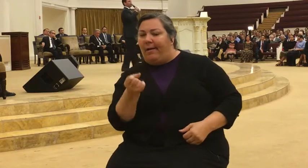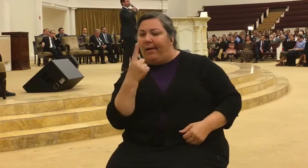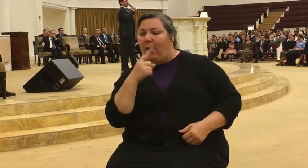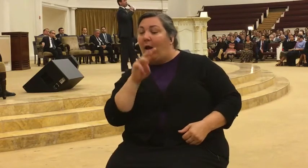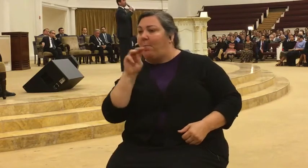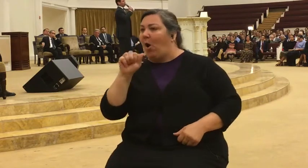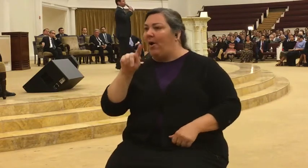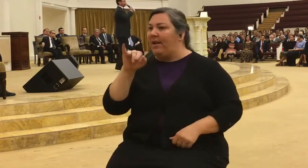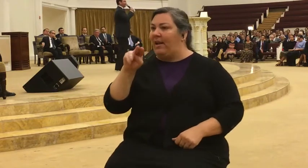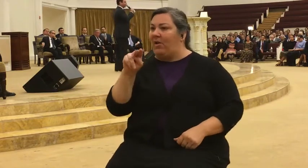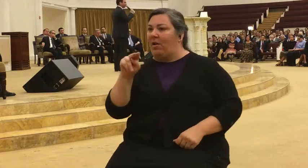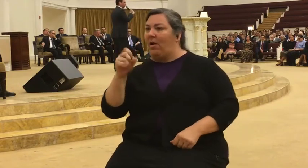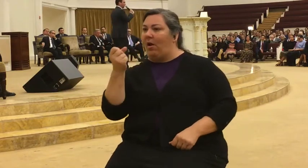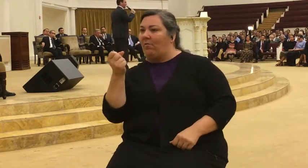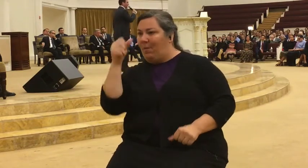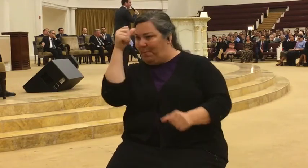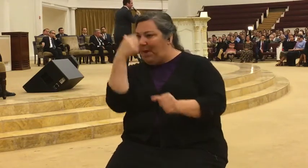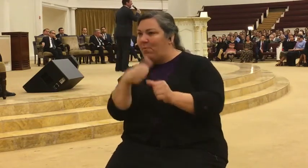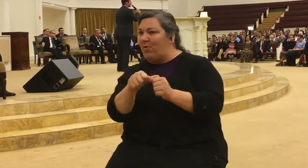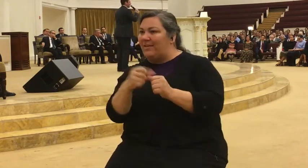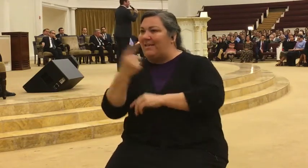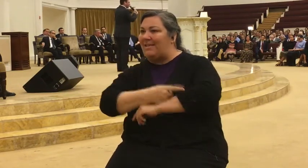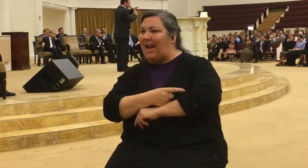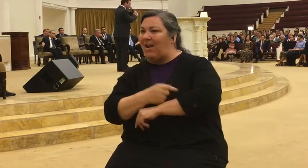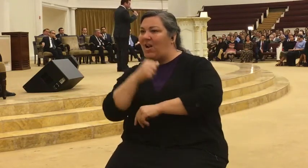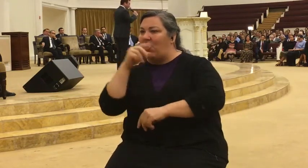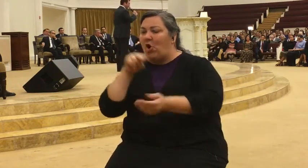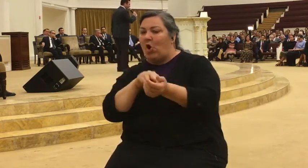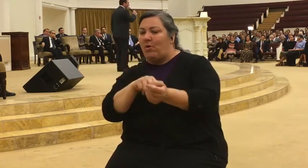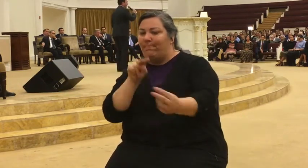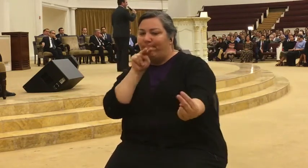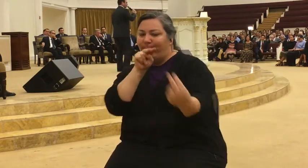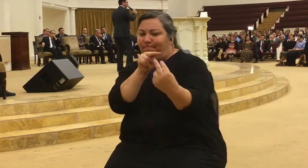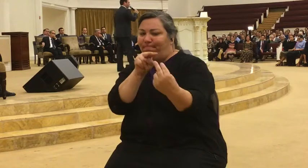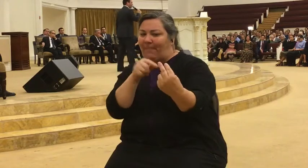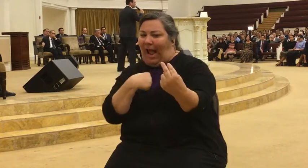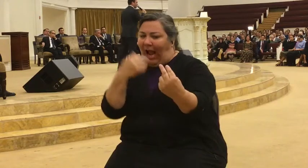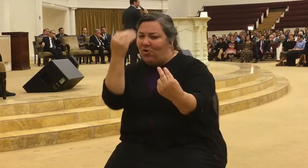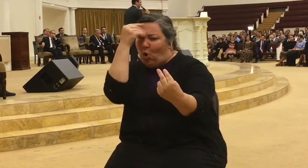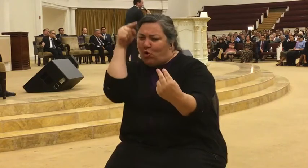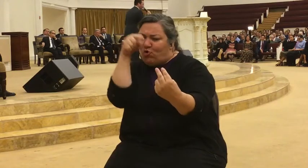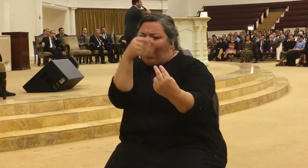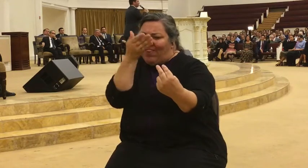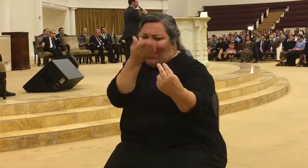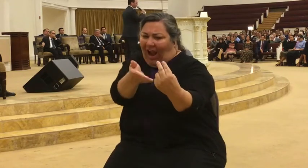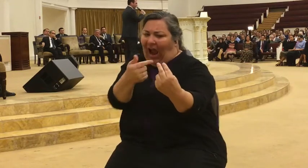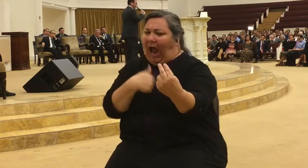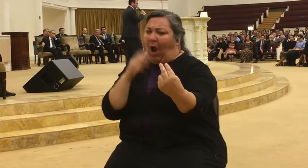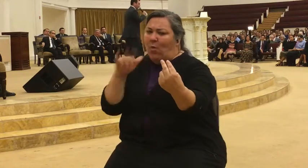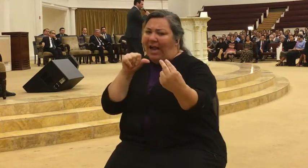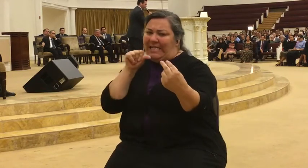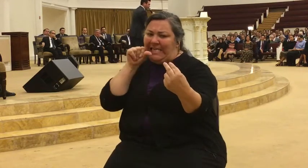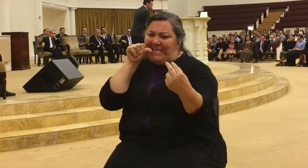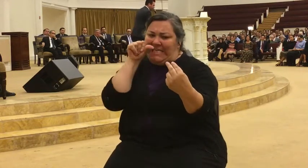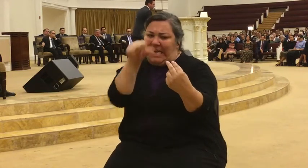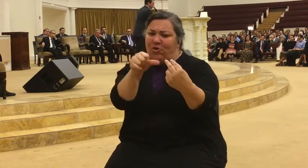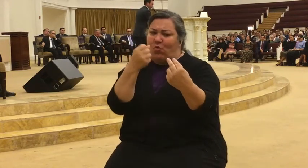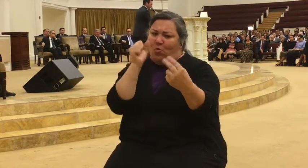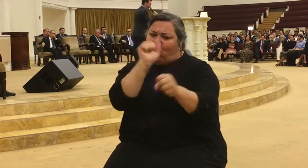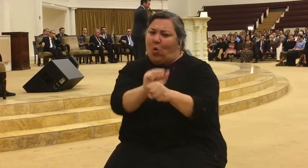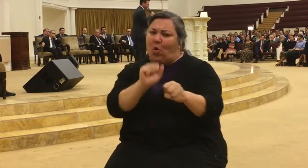Martin remembers the moment she looked at him square in the eyes and said, "I know you're in there, and I'll spend the rest of my life working until I free